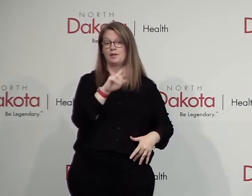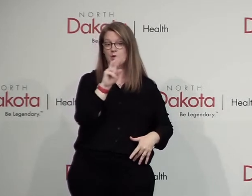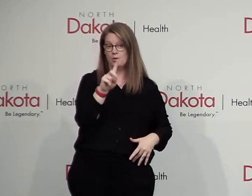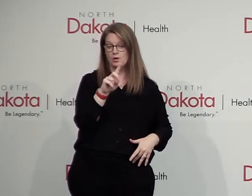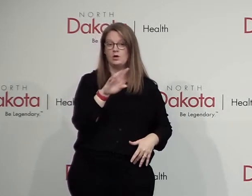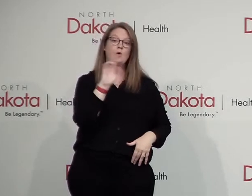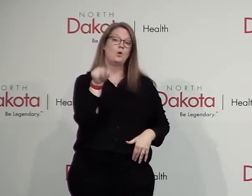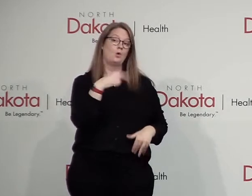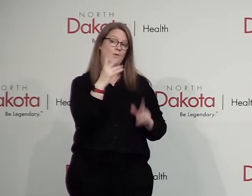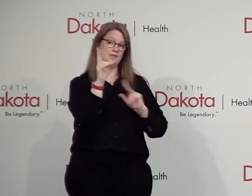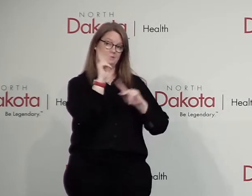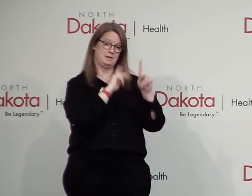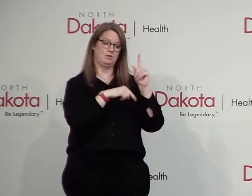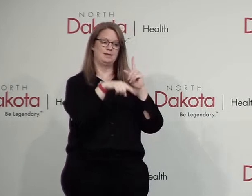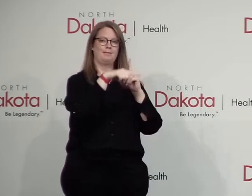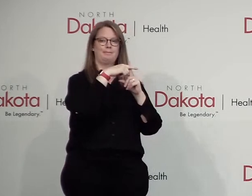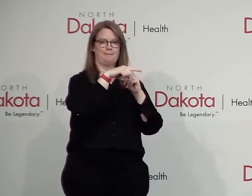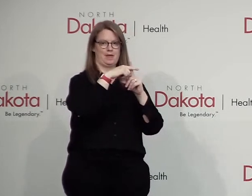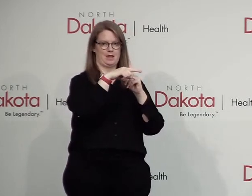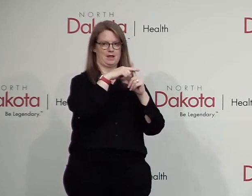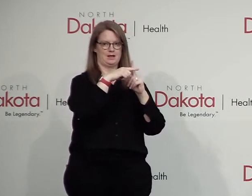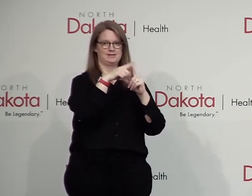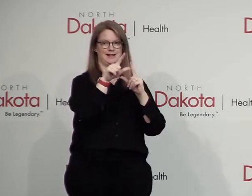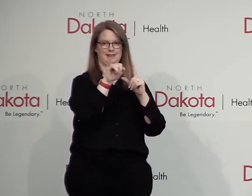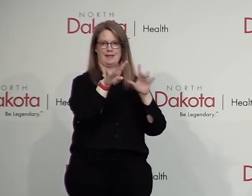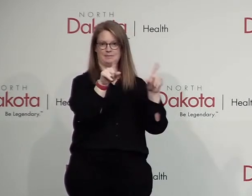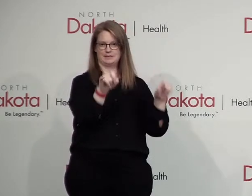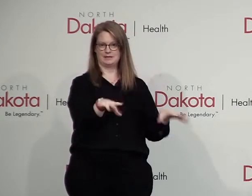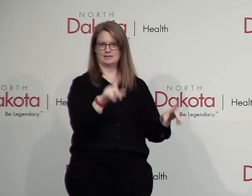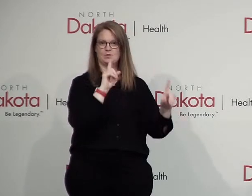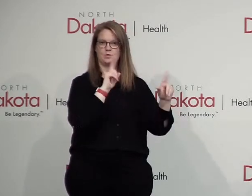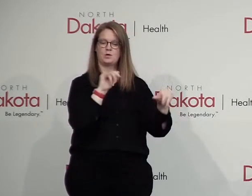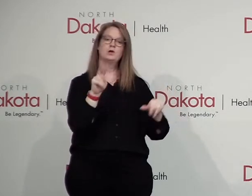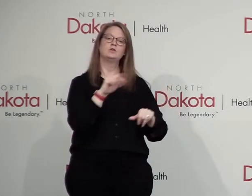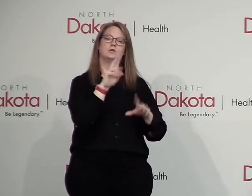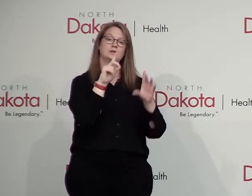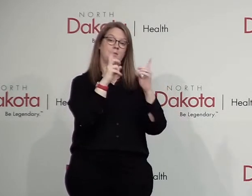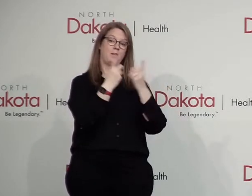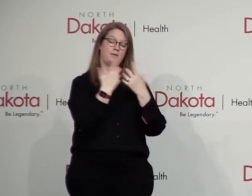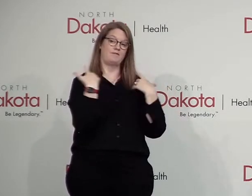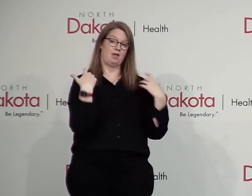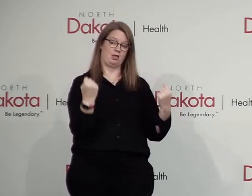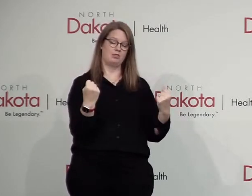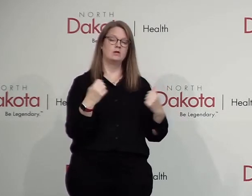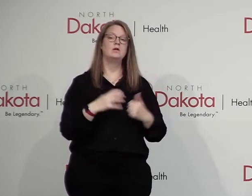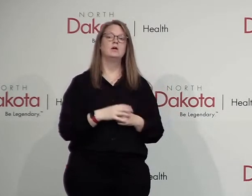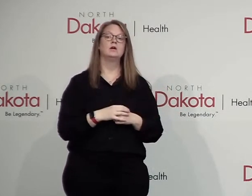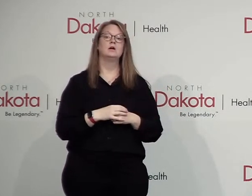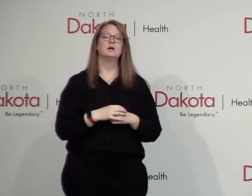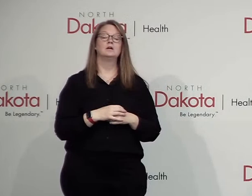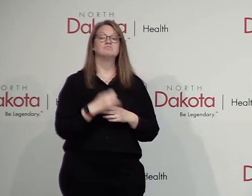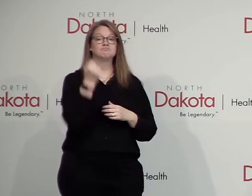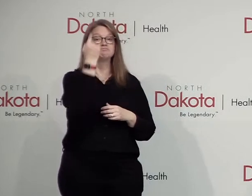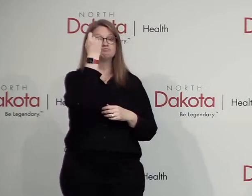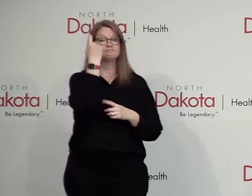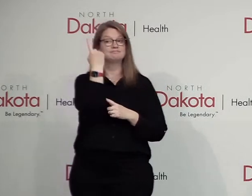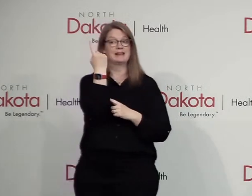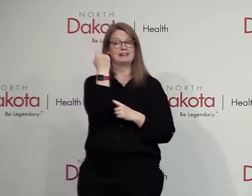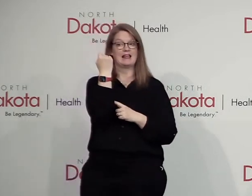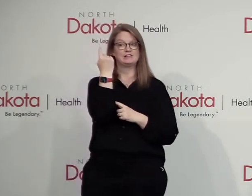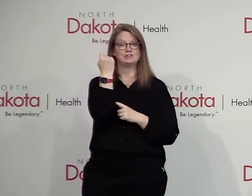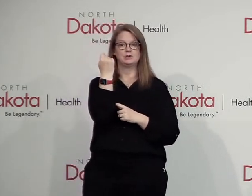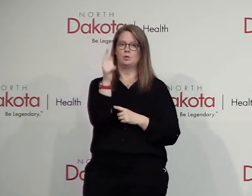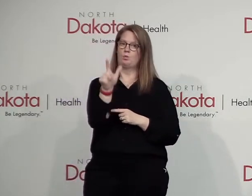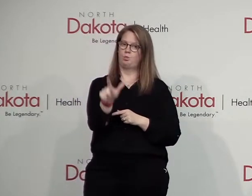people with positive influenza laboratory tests get reported to the North Dakota Department of Health. Last year, we had a